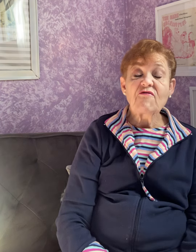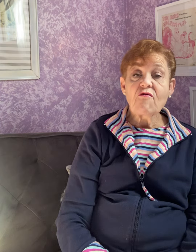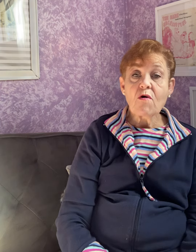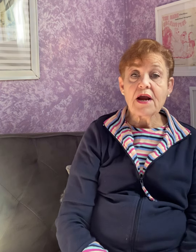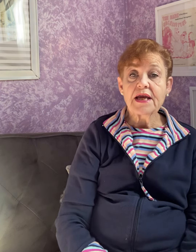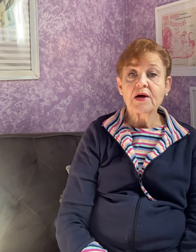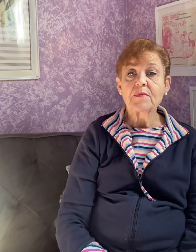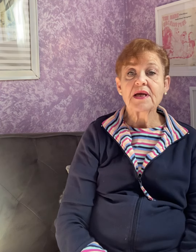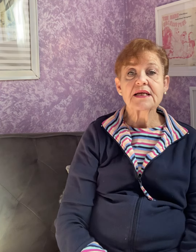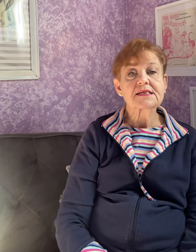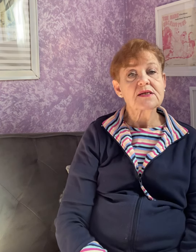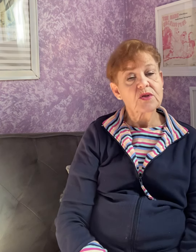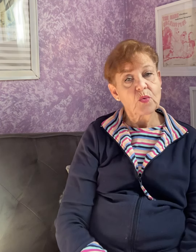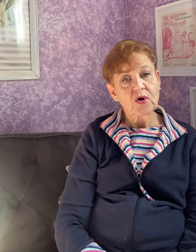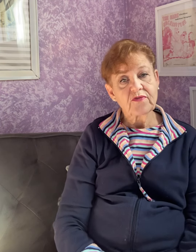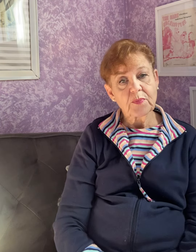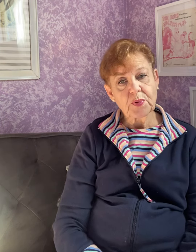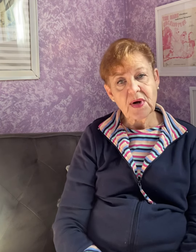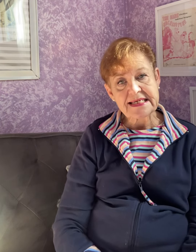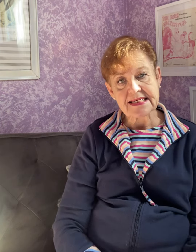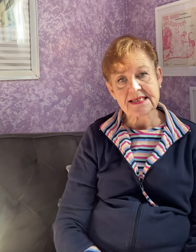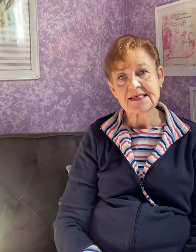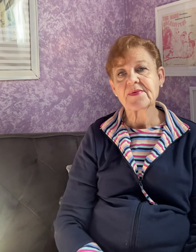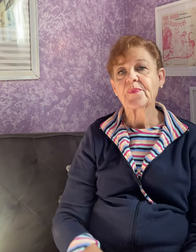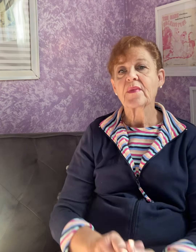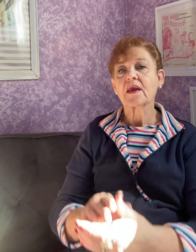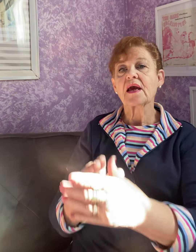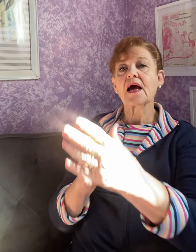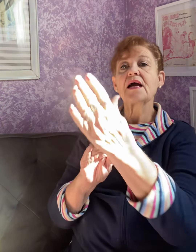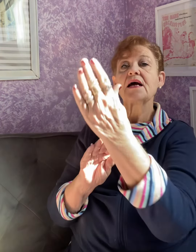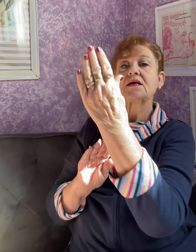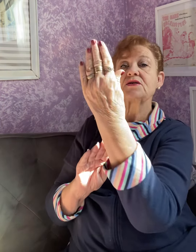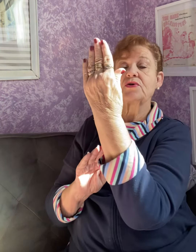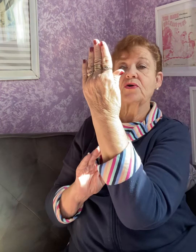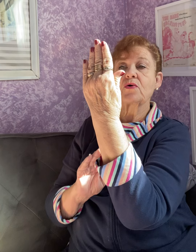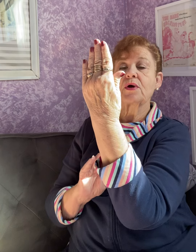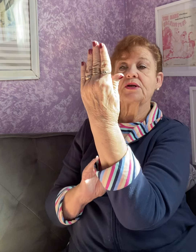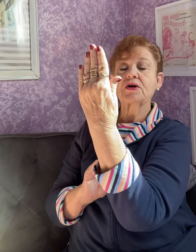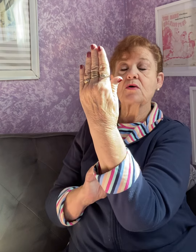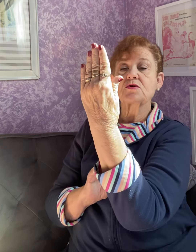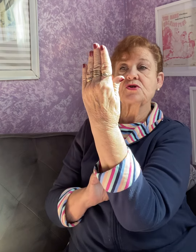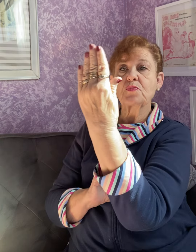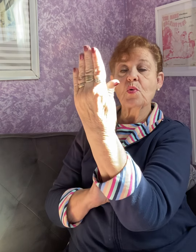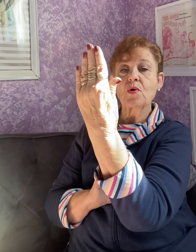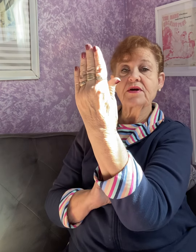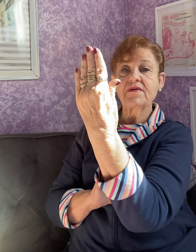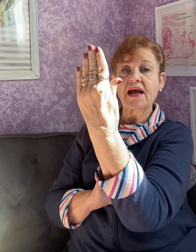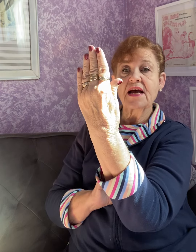before him is the word for presence, okay? So you're going to go supportive hand